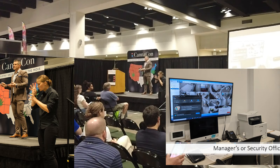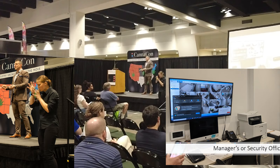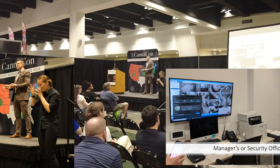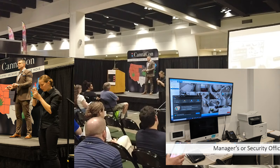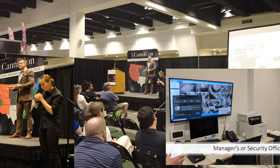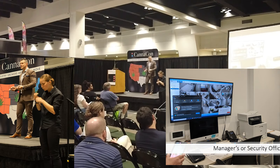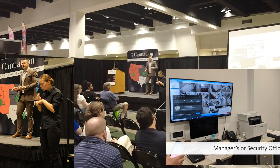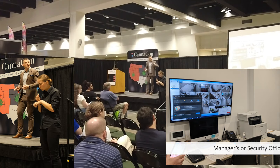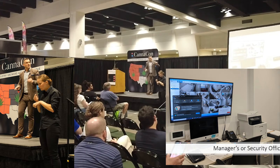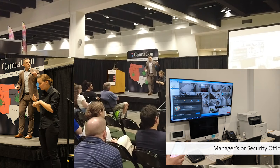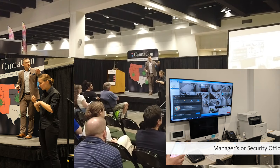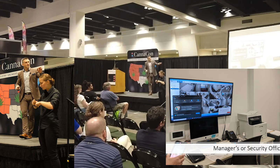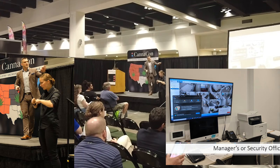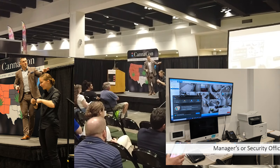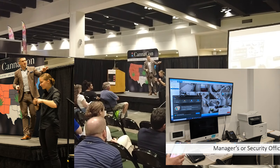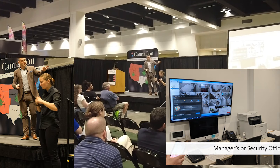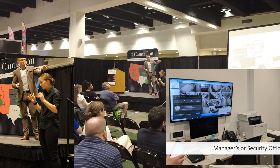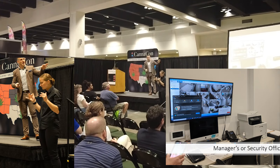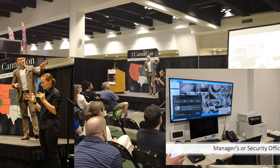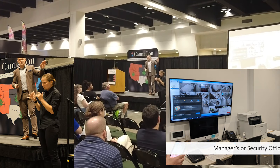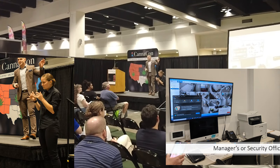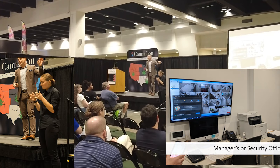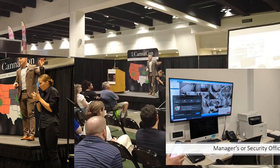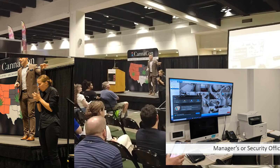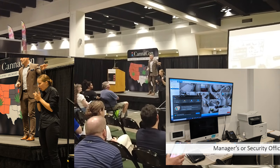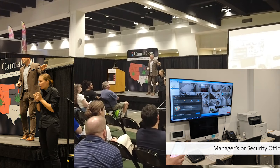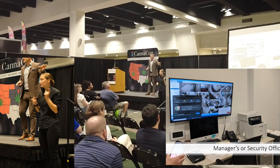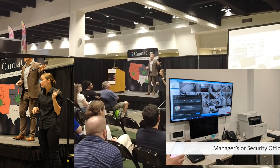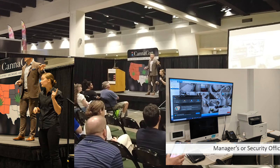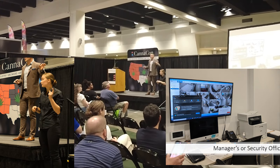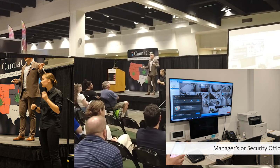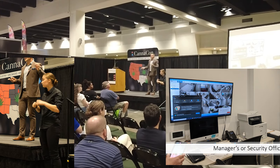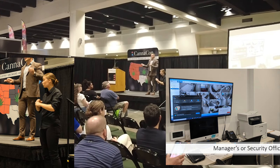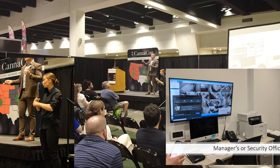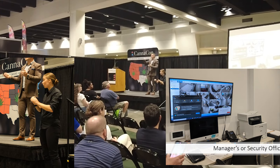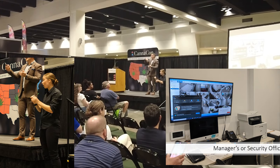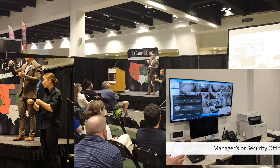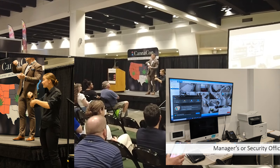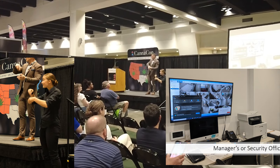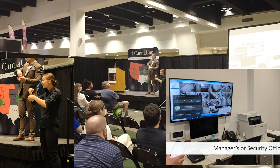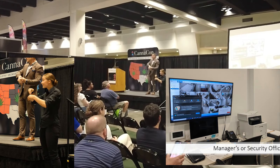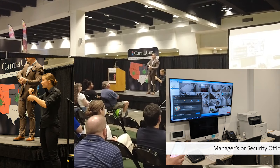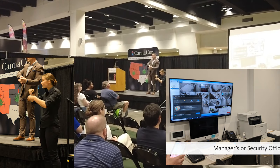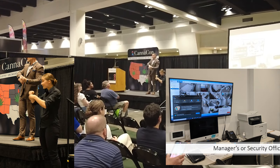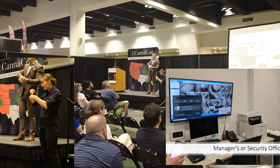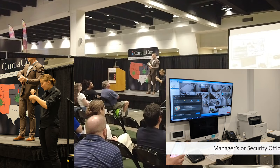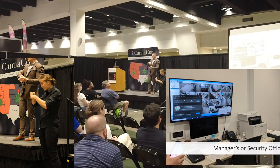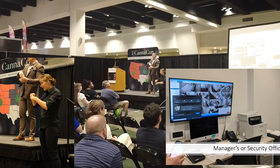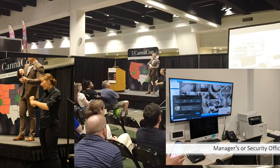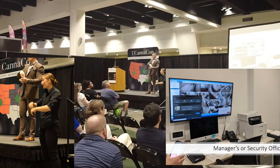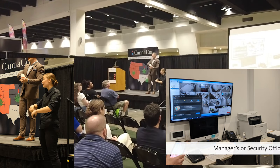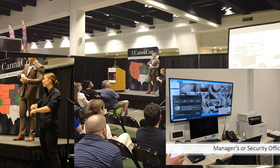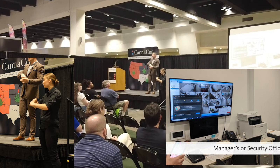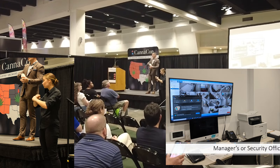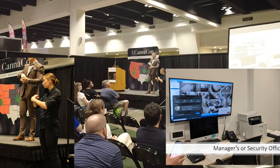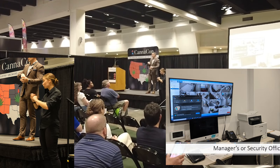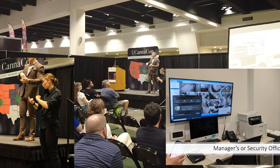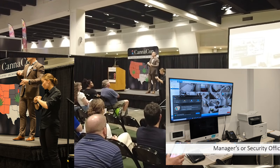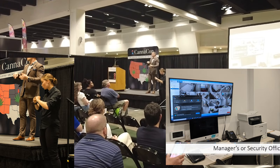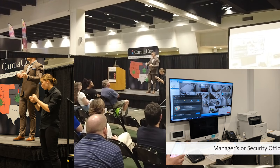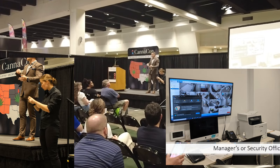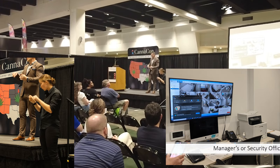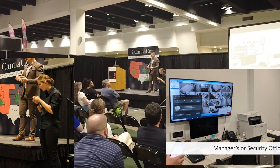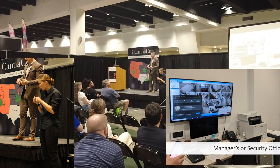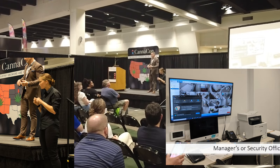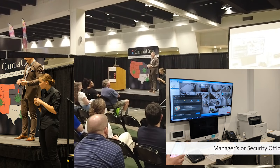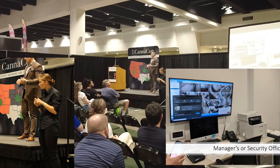use of space. This particular manager's or security office was actually located inside the secure storage where the products were being stored. So